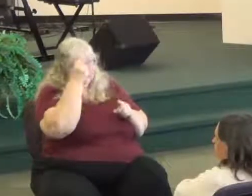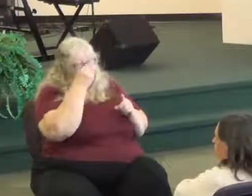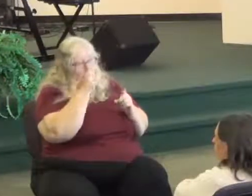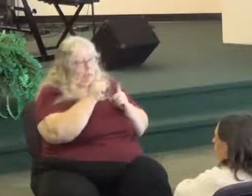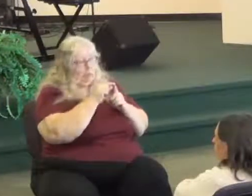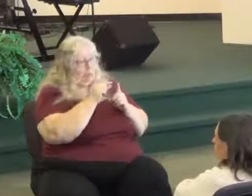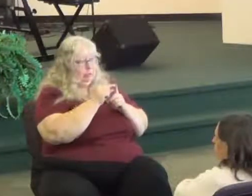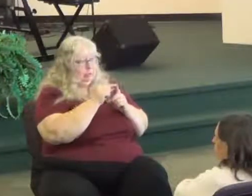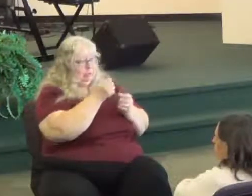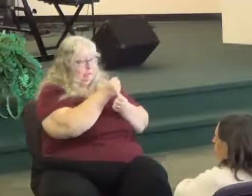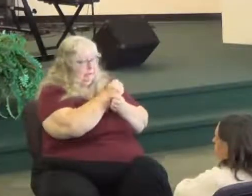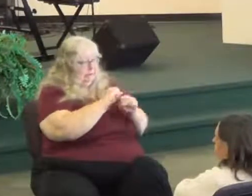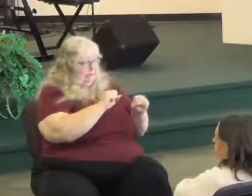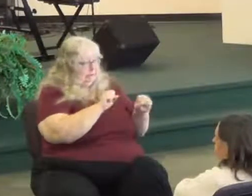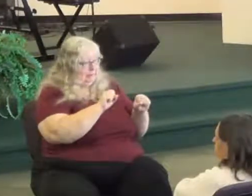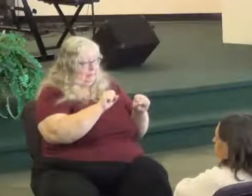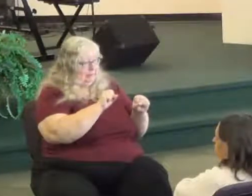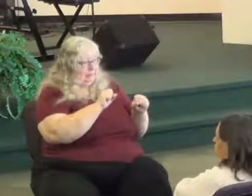Interesting.